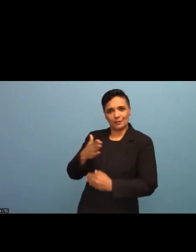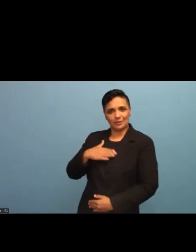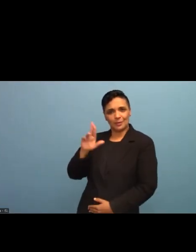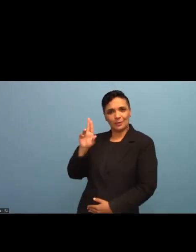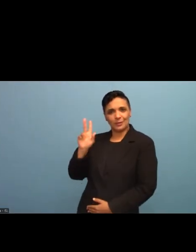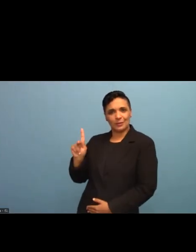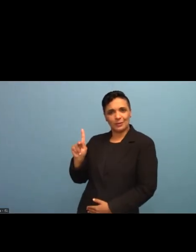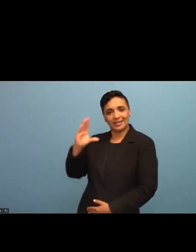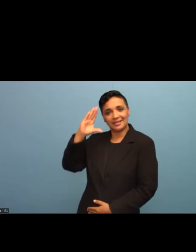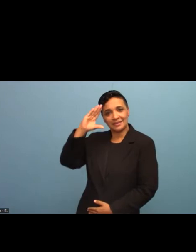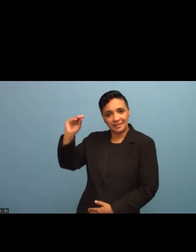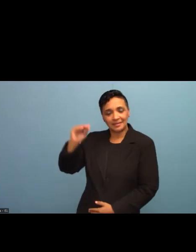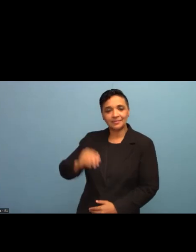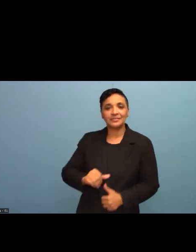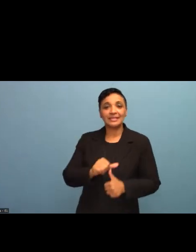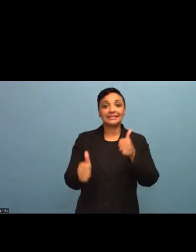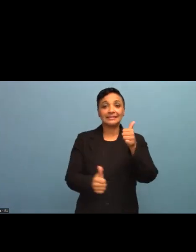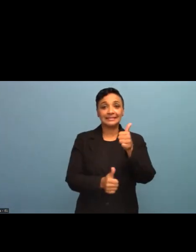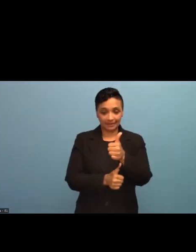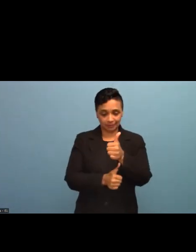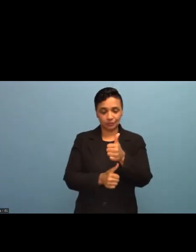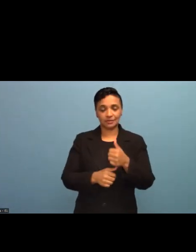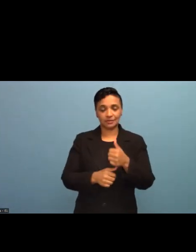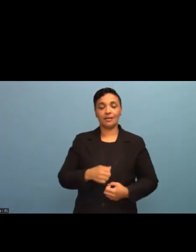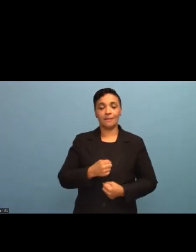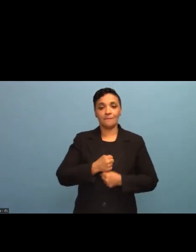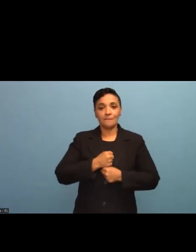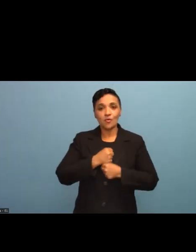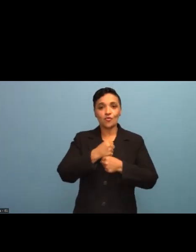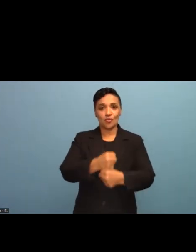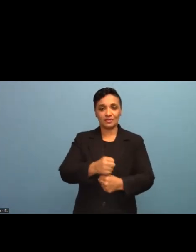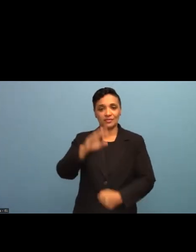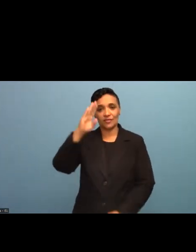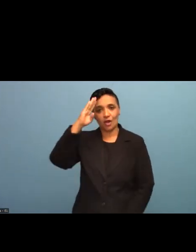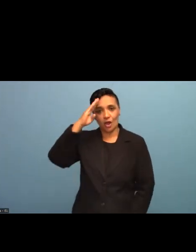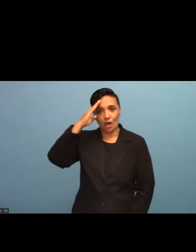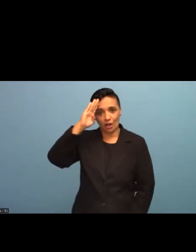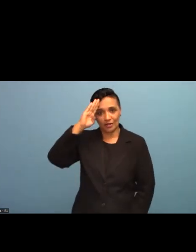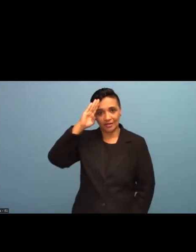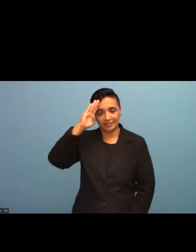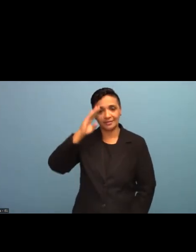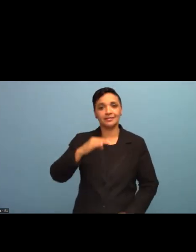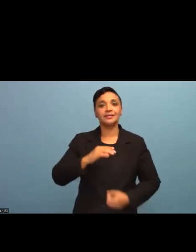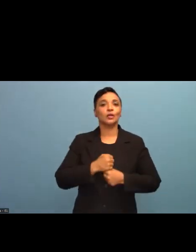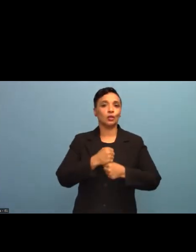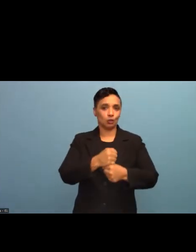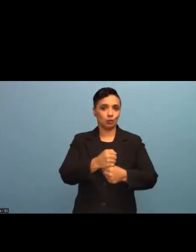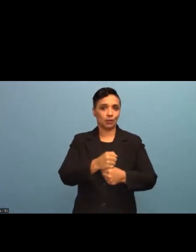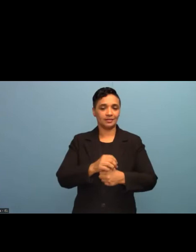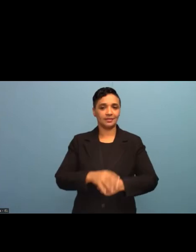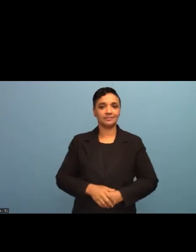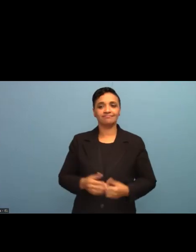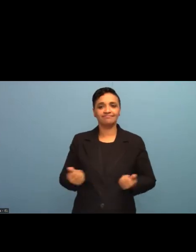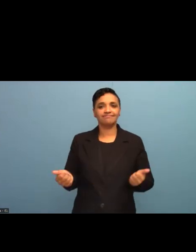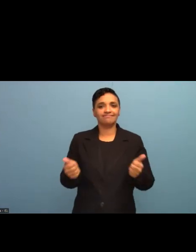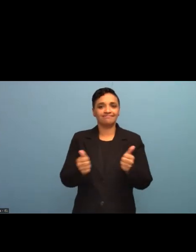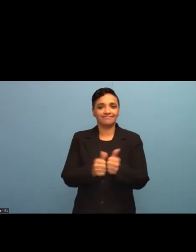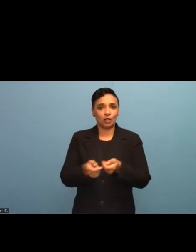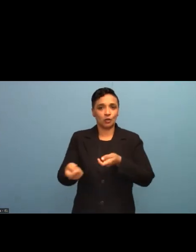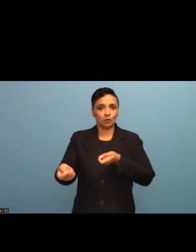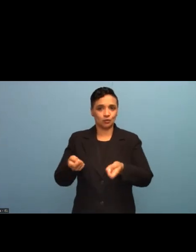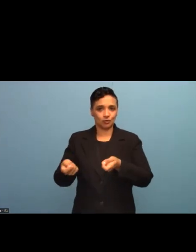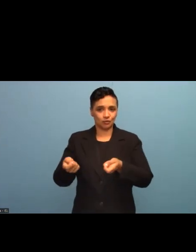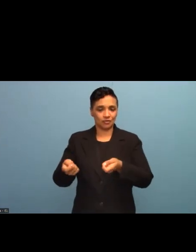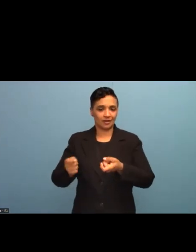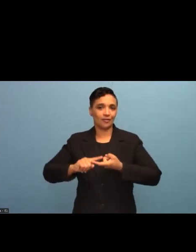the Deputy Permanent Representative of Ireland to the United Nations, another co-chair of the Friends of